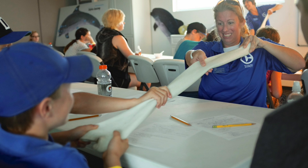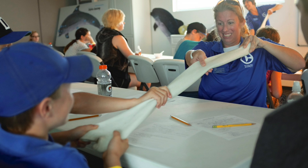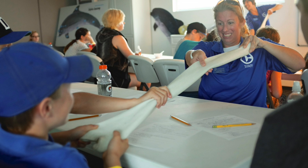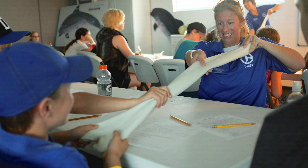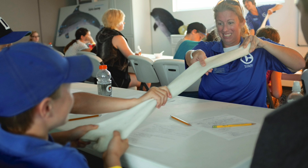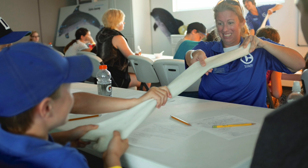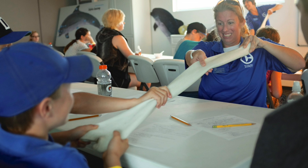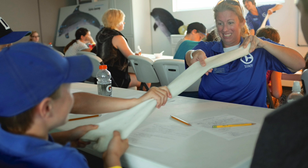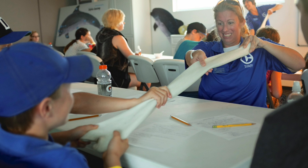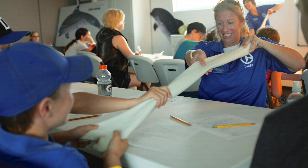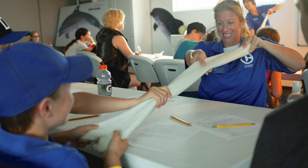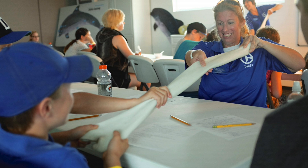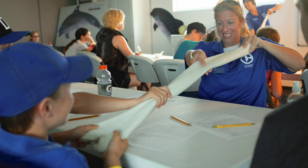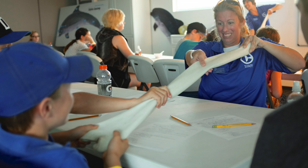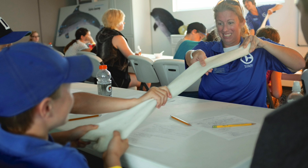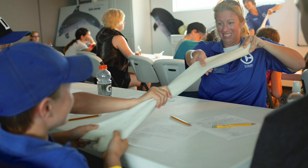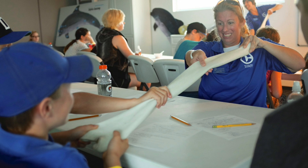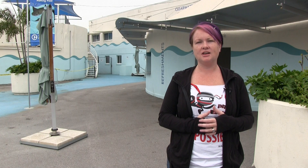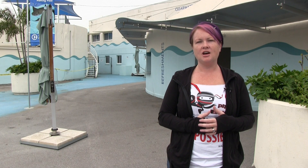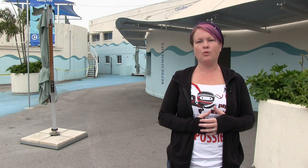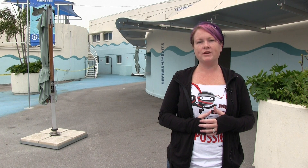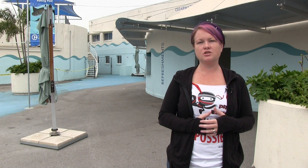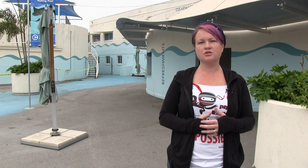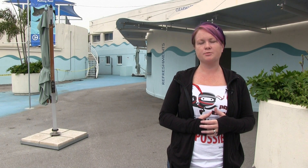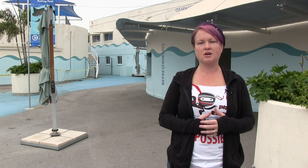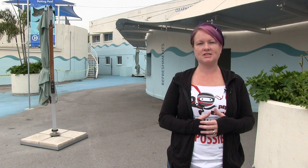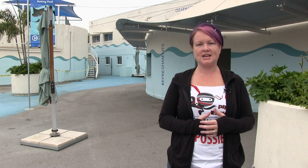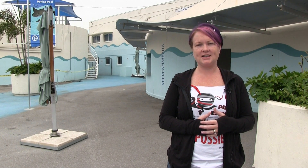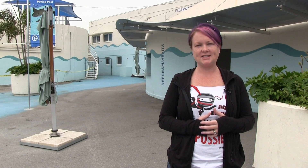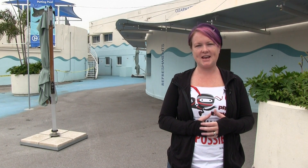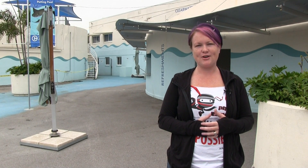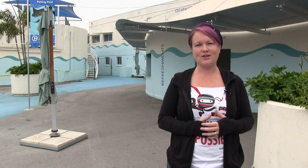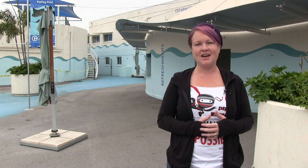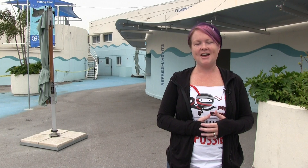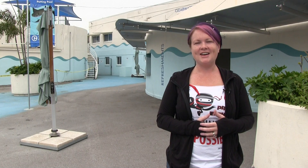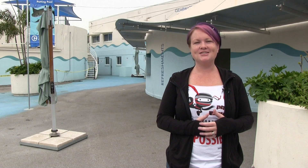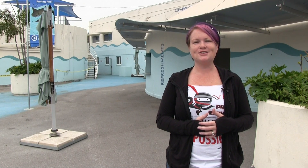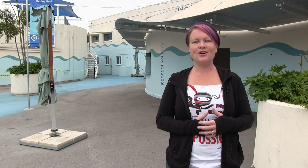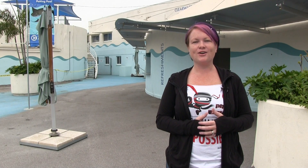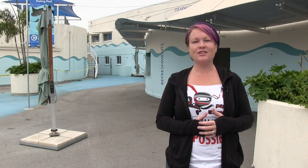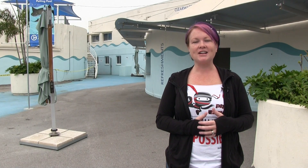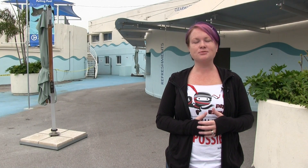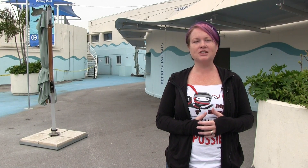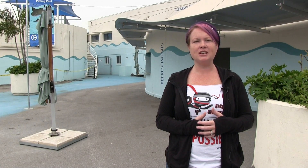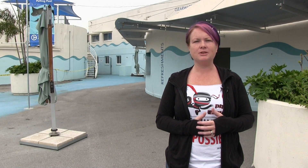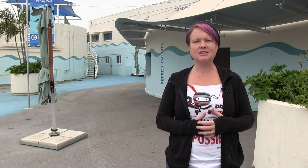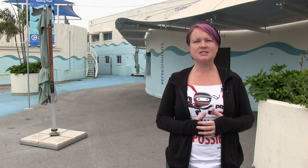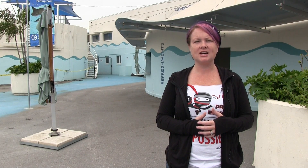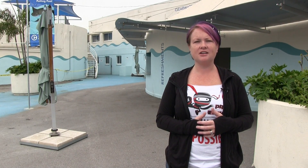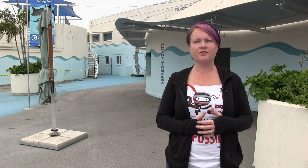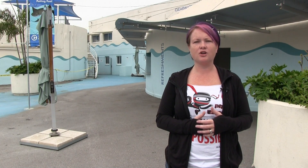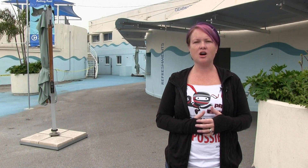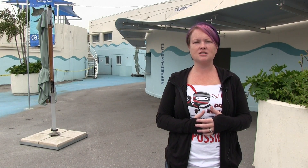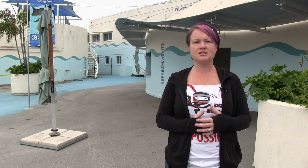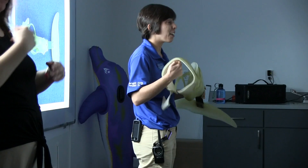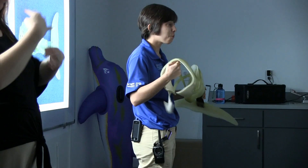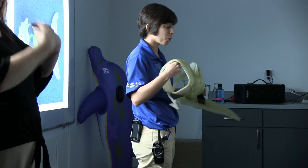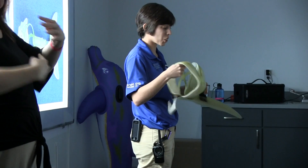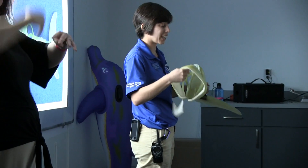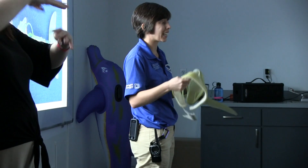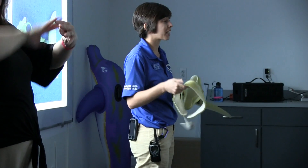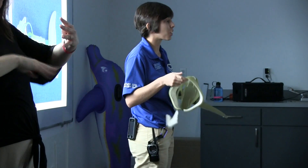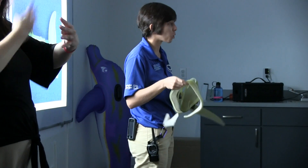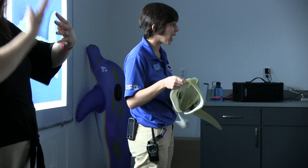the math and science behind how they created winter's prosthetic tail and so that's really neat because it's kind of cross